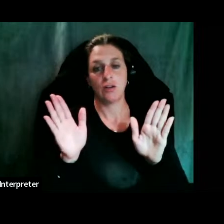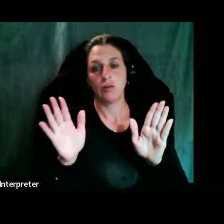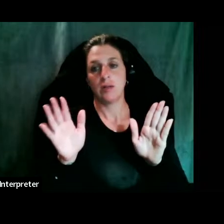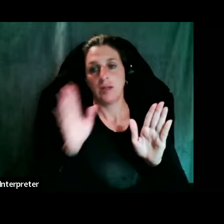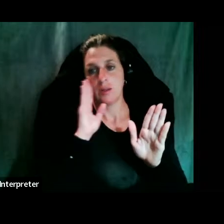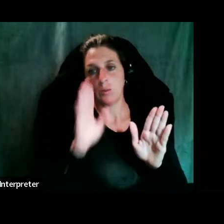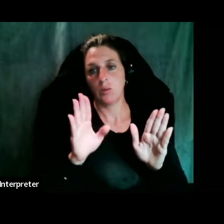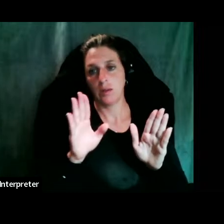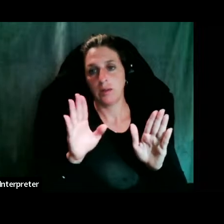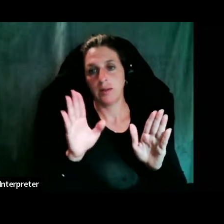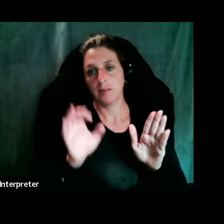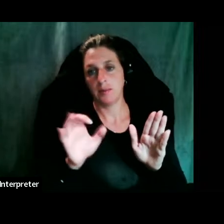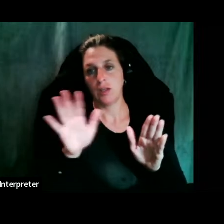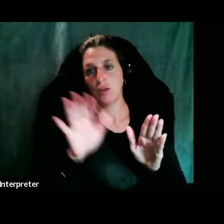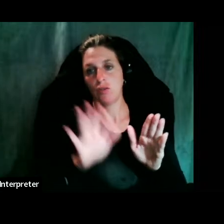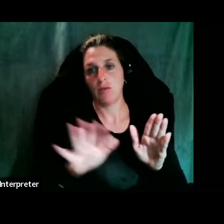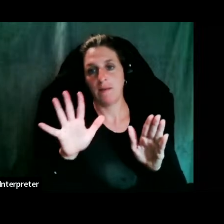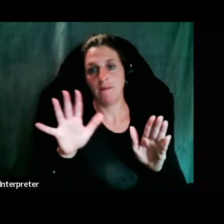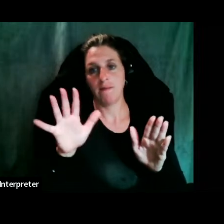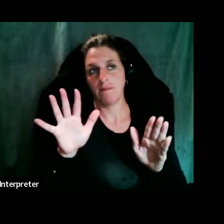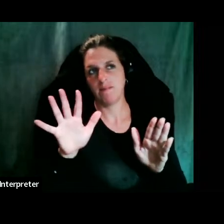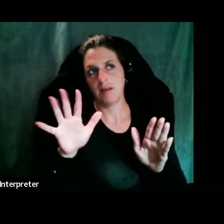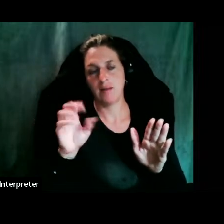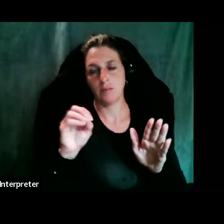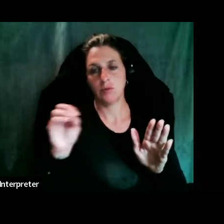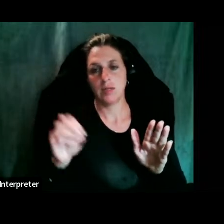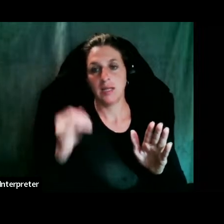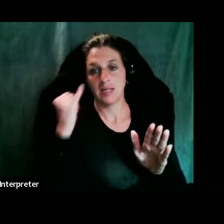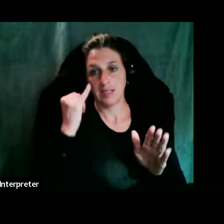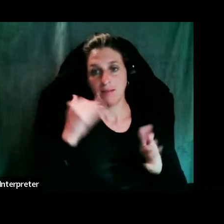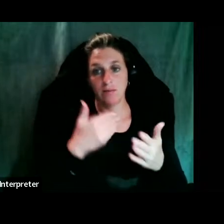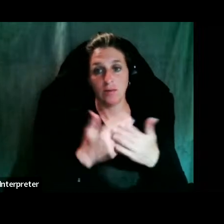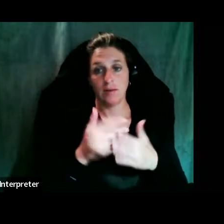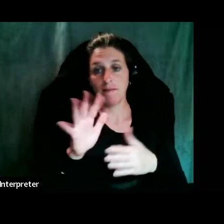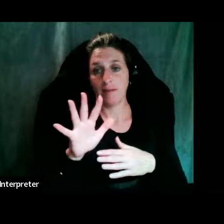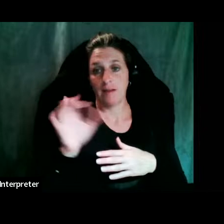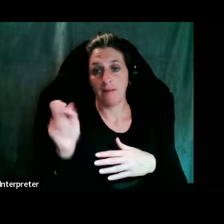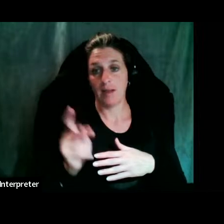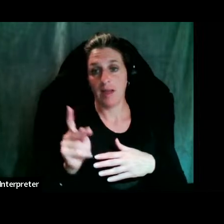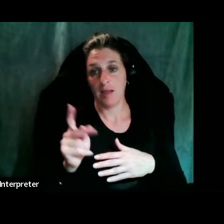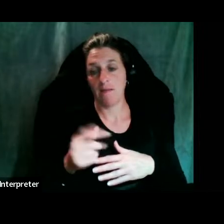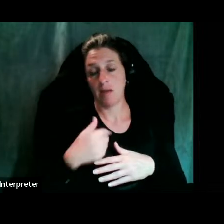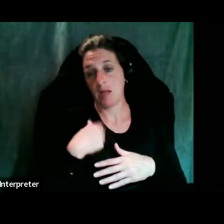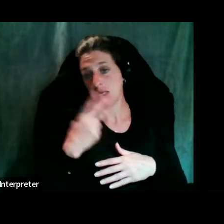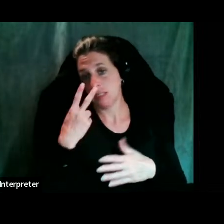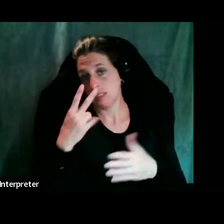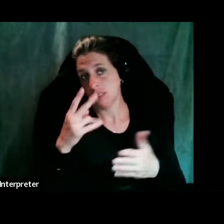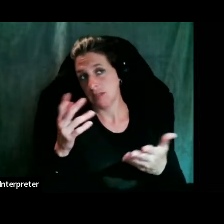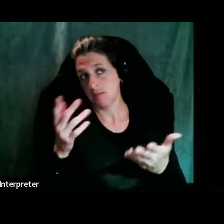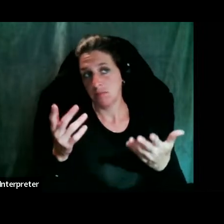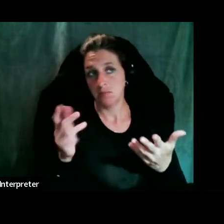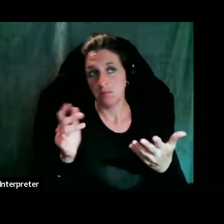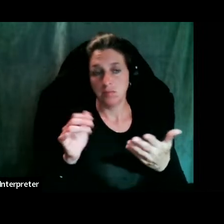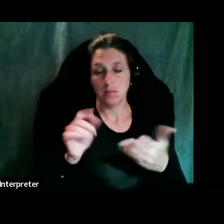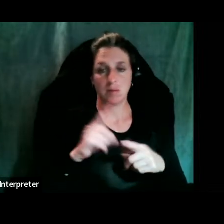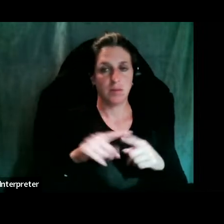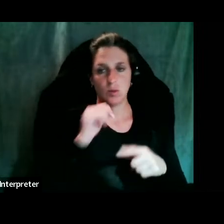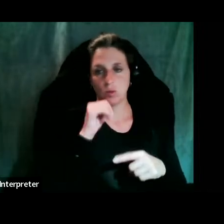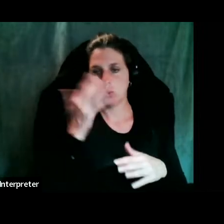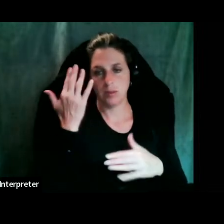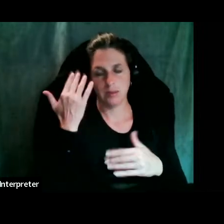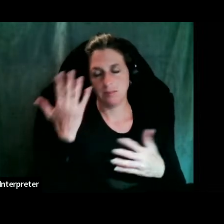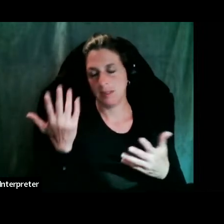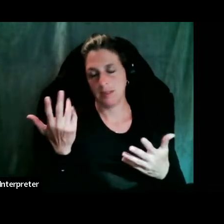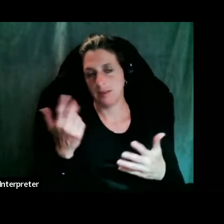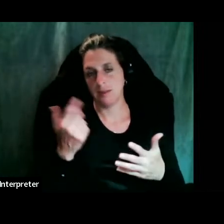would be around 5%. Okay. So if we got to 5.5, Wow. I could see Okay. that, but Okay. I don't expect it to. But